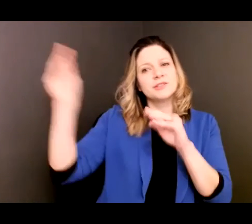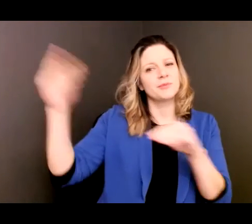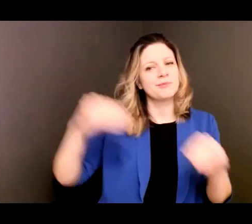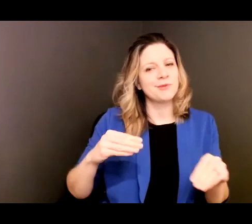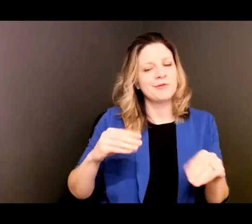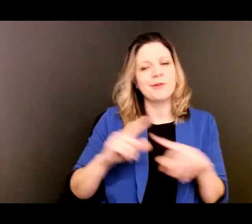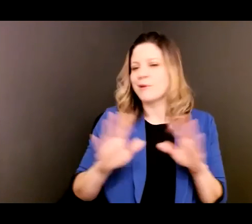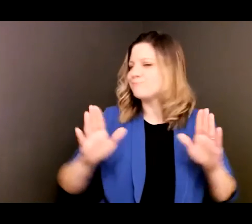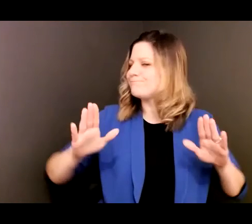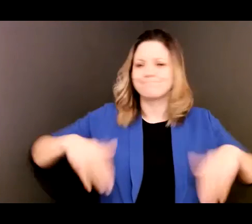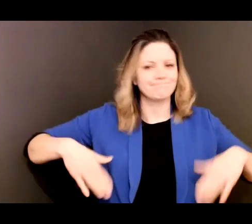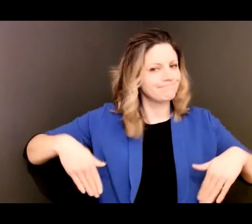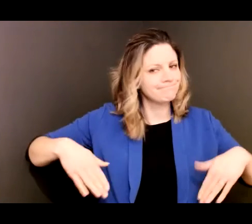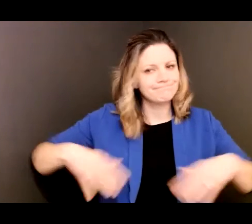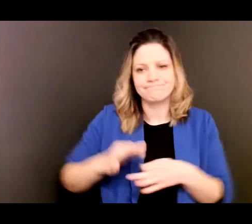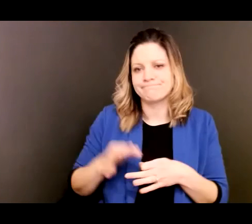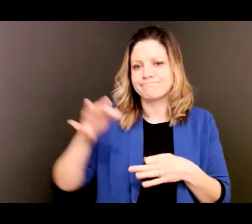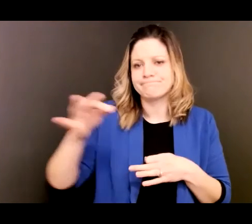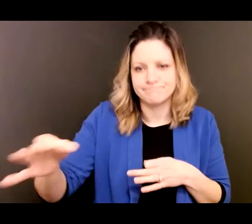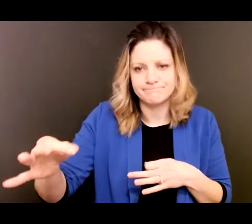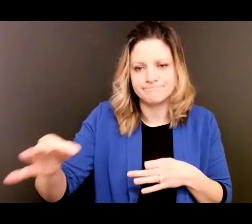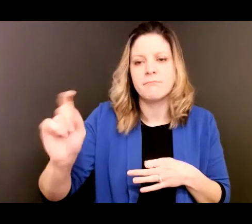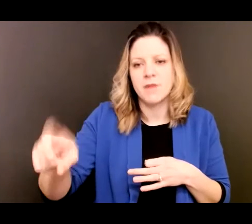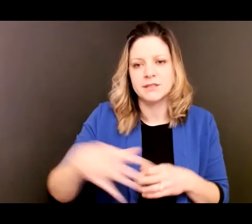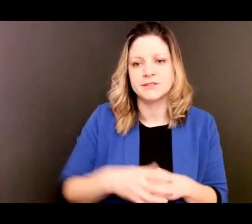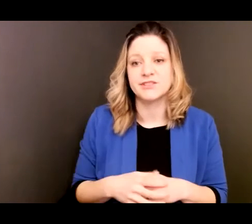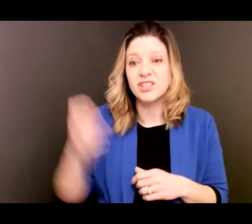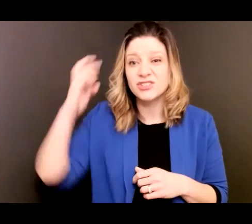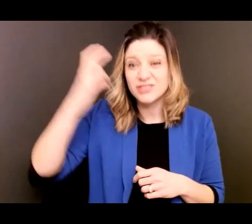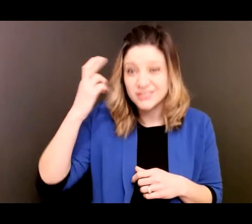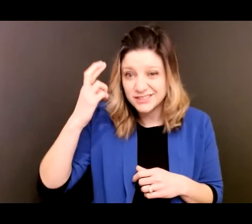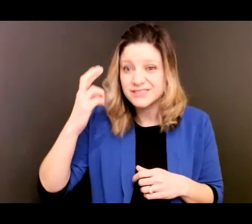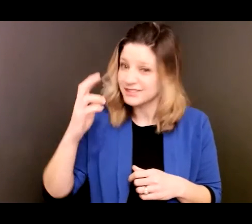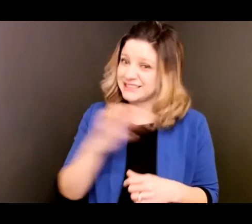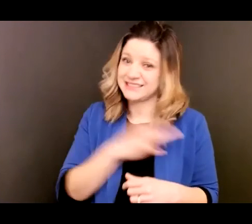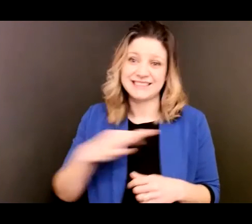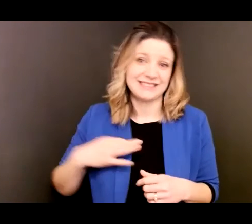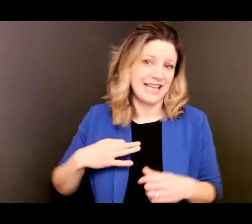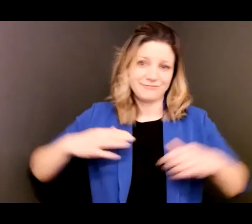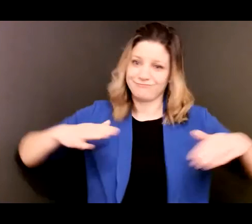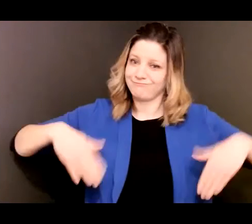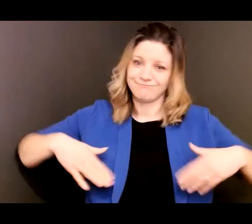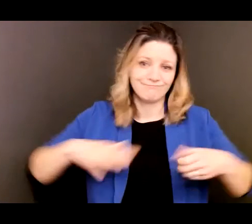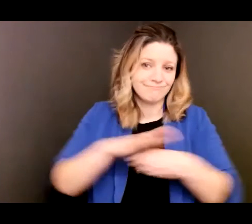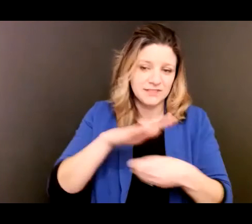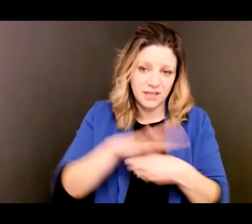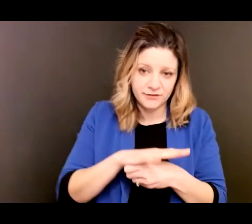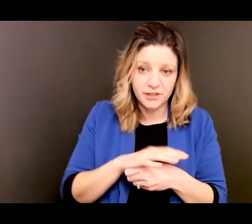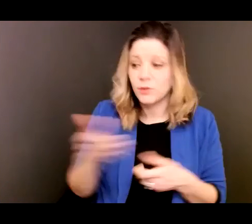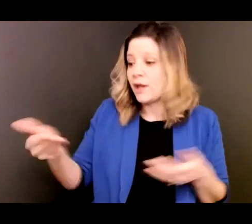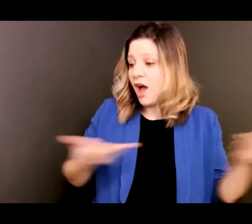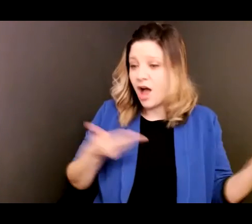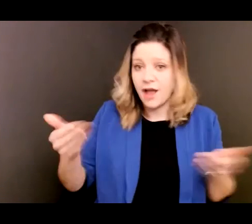yet in terms of building our staffing ratio. We look forward to having Jose as soon as we